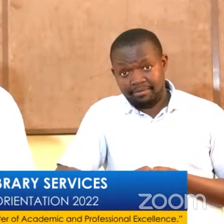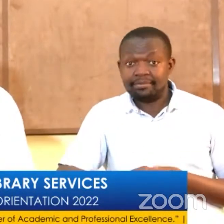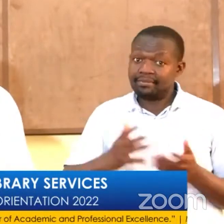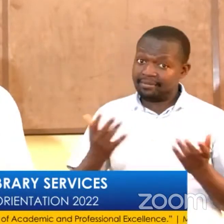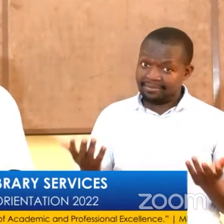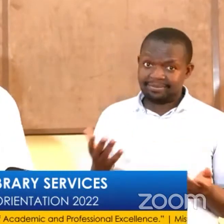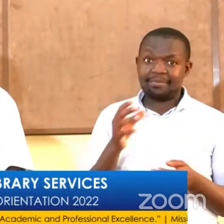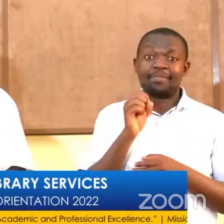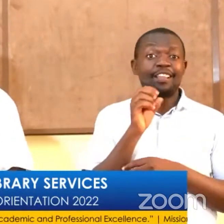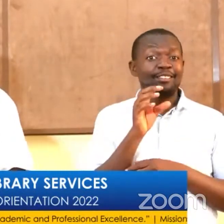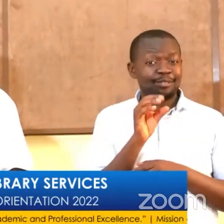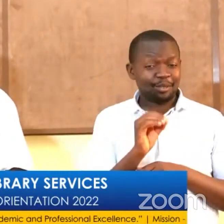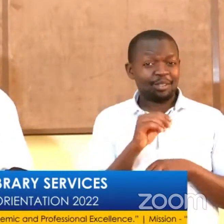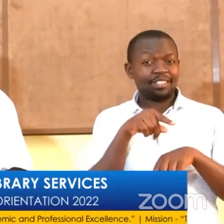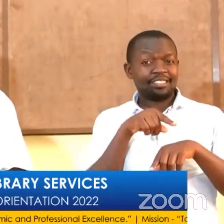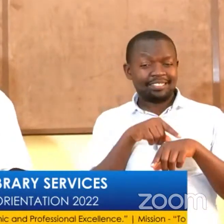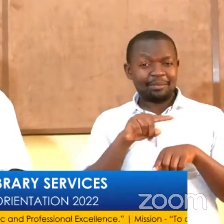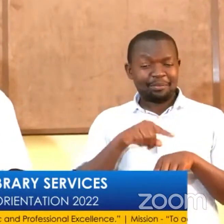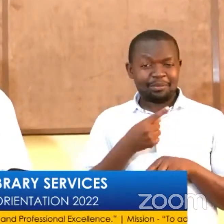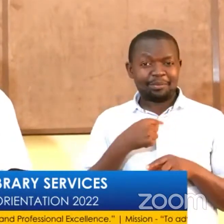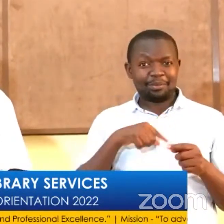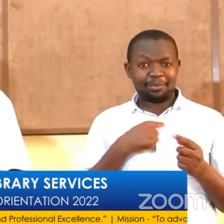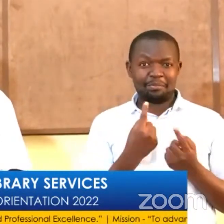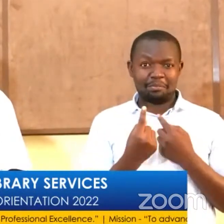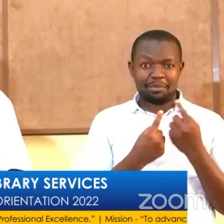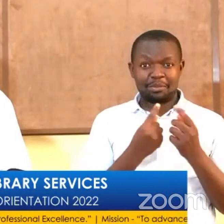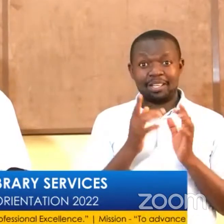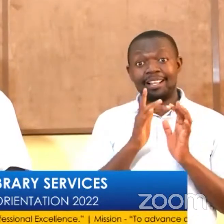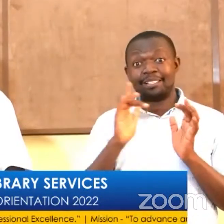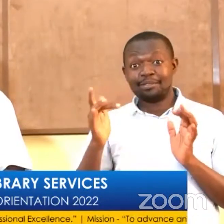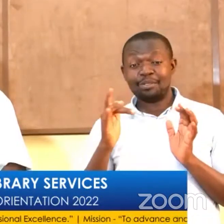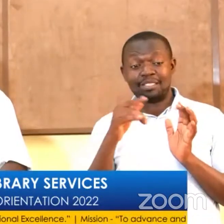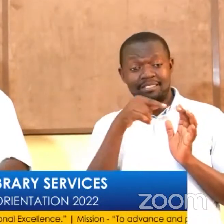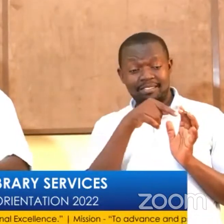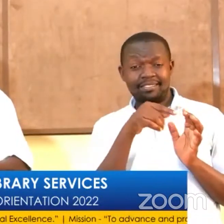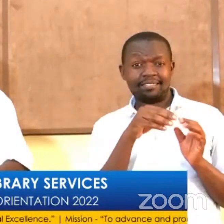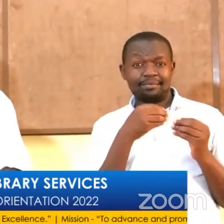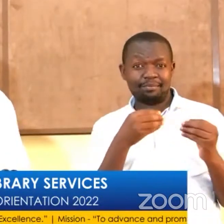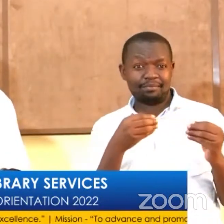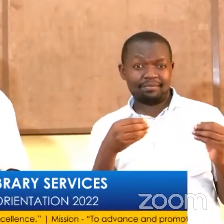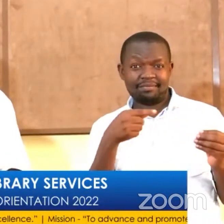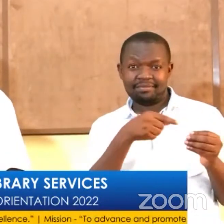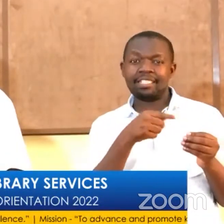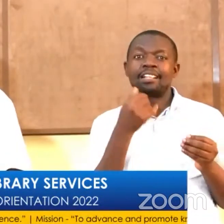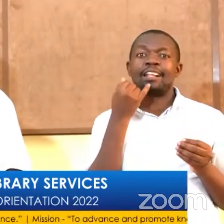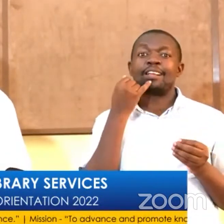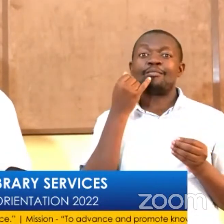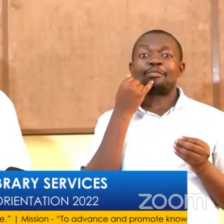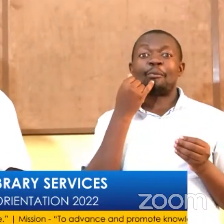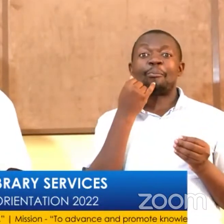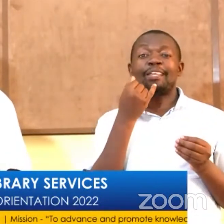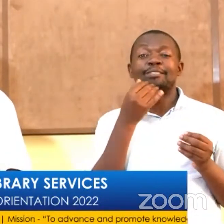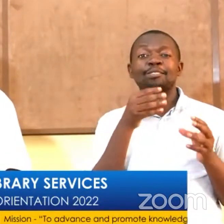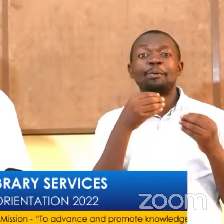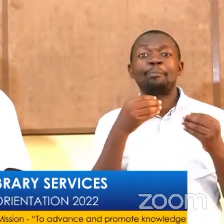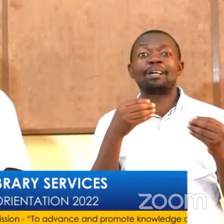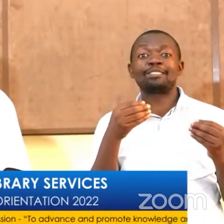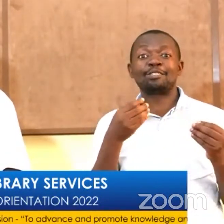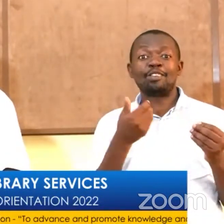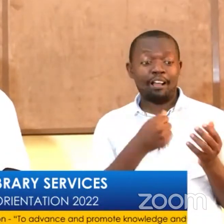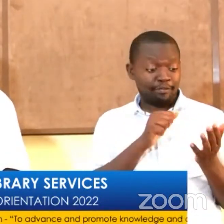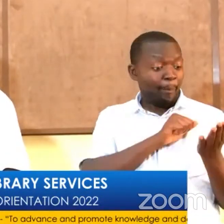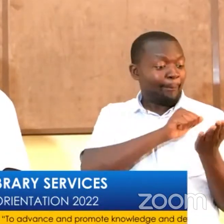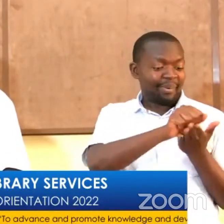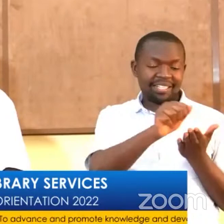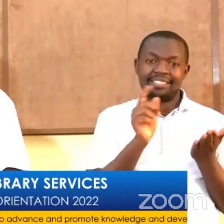So, when we talk about electronic resources, those are information materials which are not in print